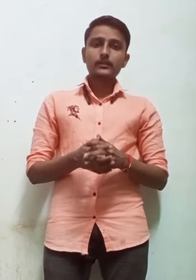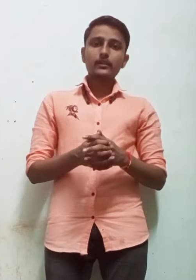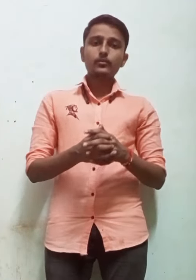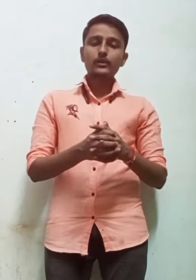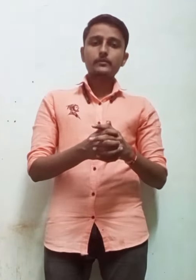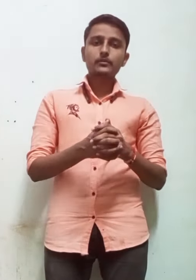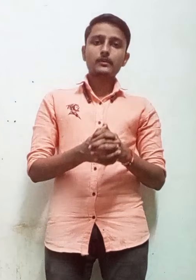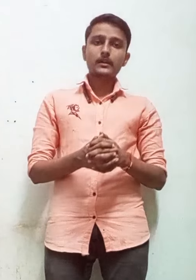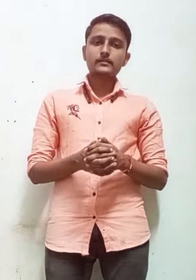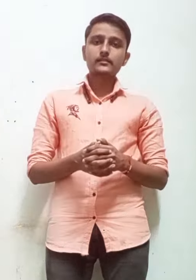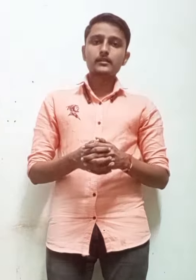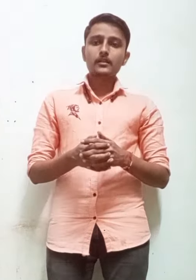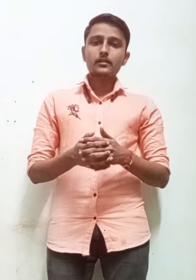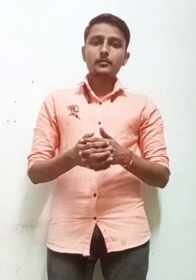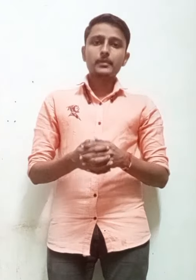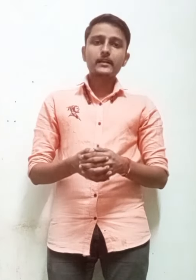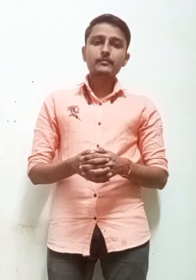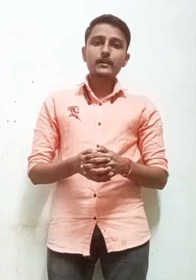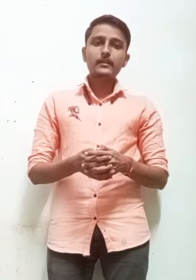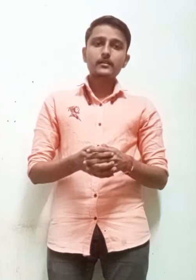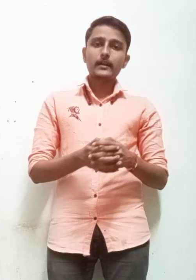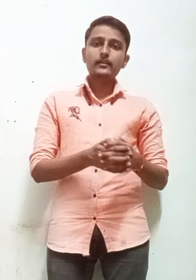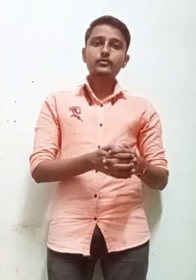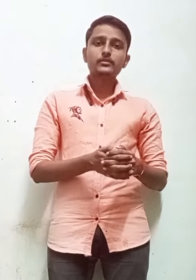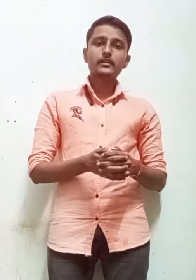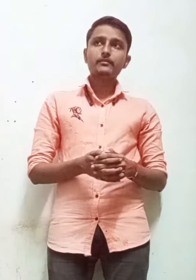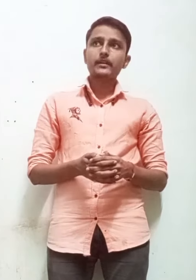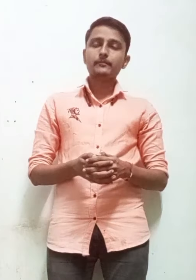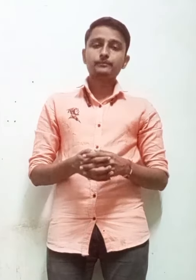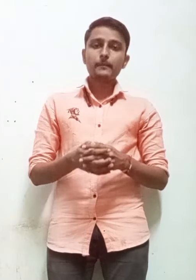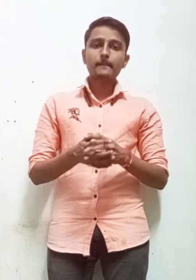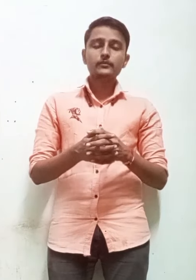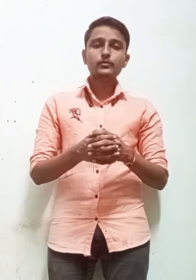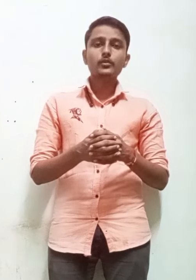there are two types of classes, a predefined and a user defined. So